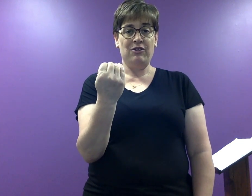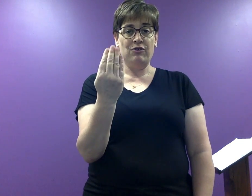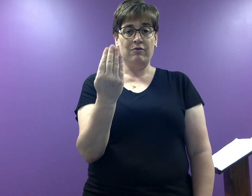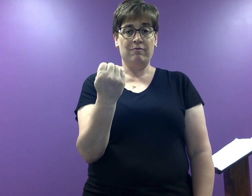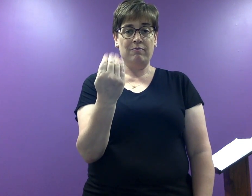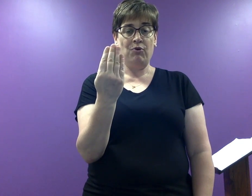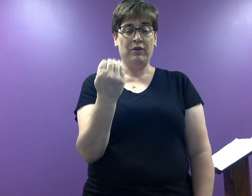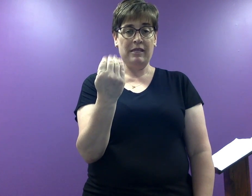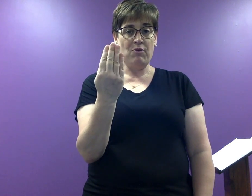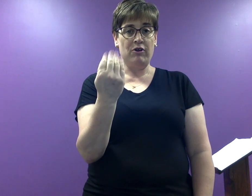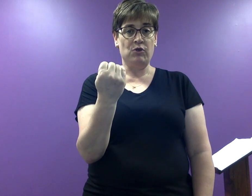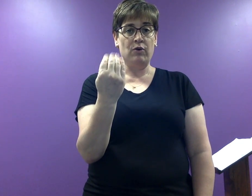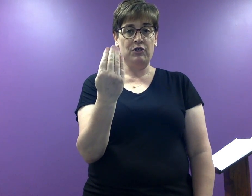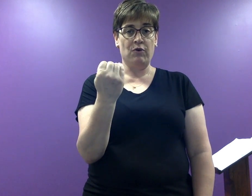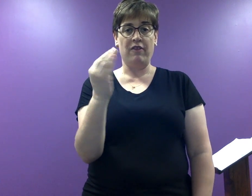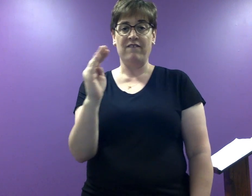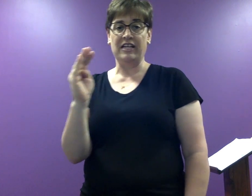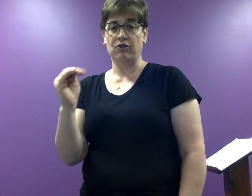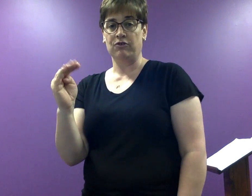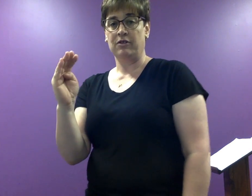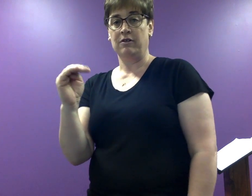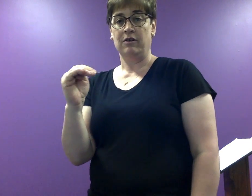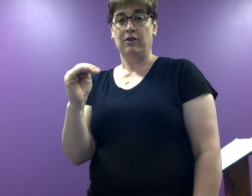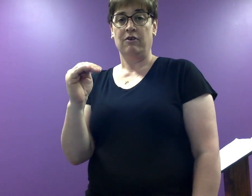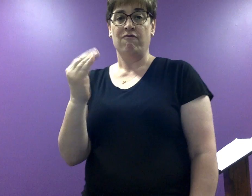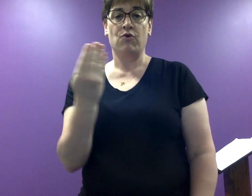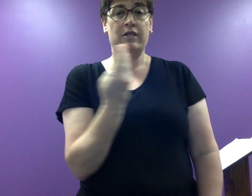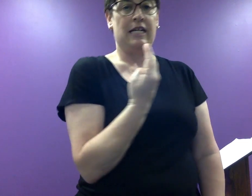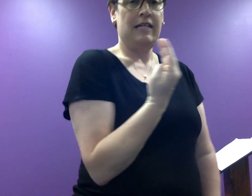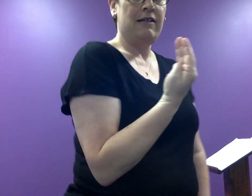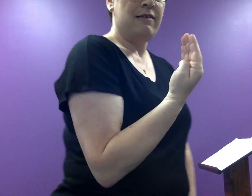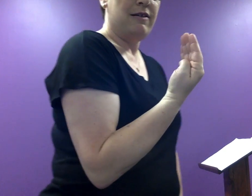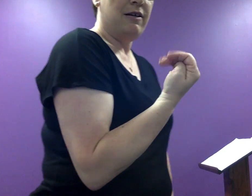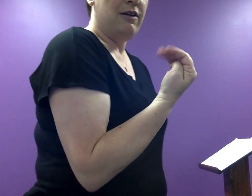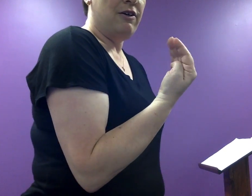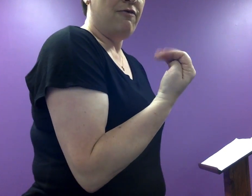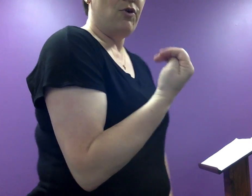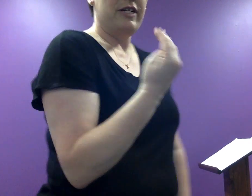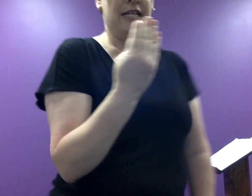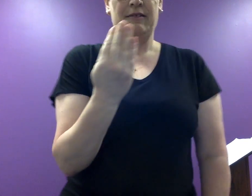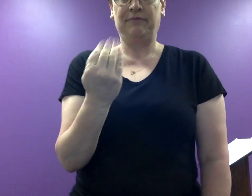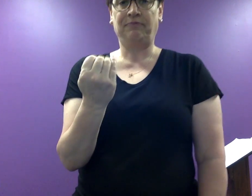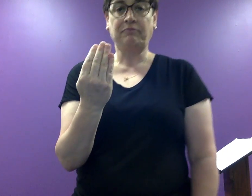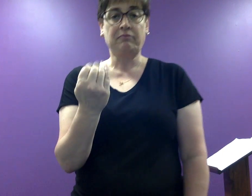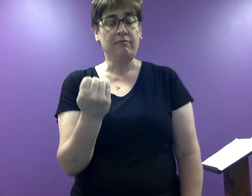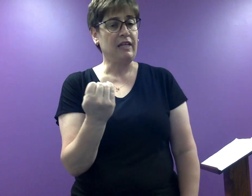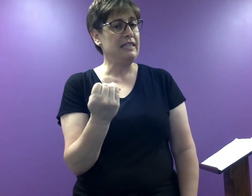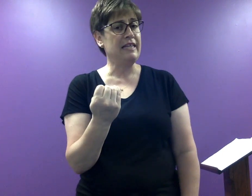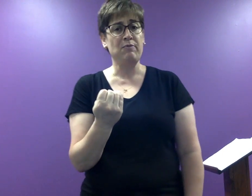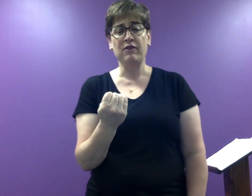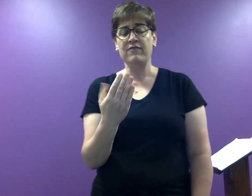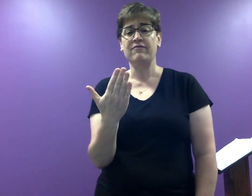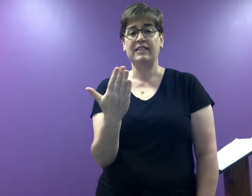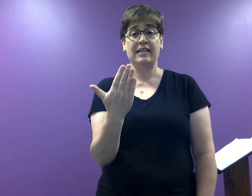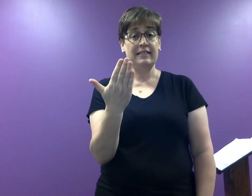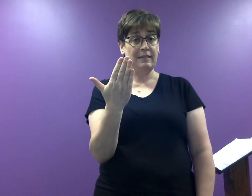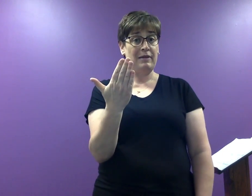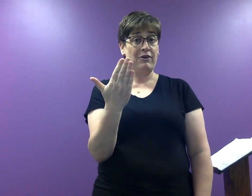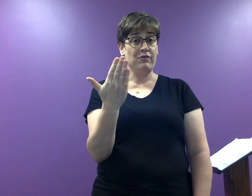you're pulling them all towards you, all the fingers. 14, 14. Same with 15, except now your thumb